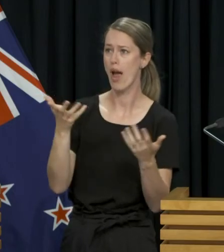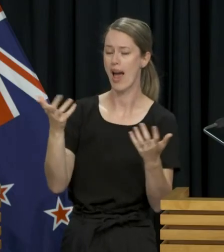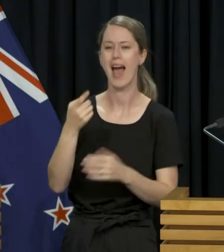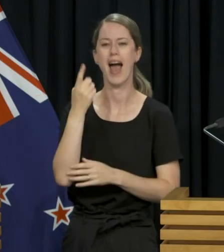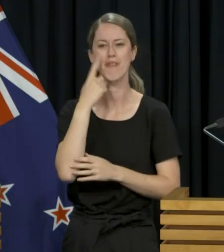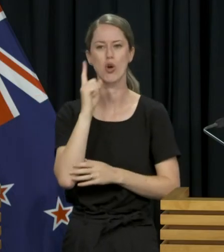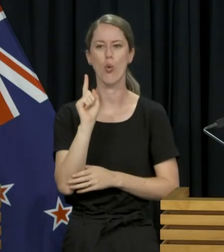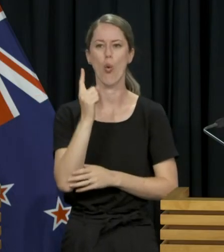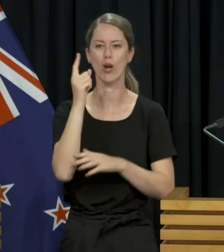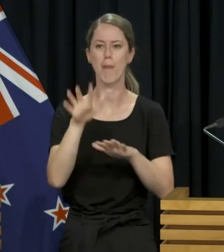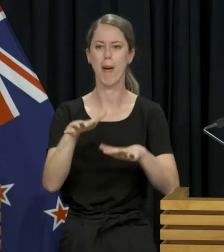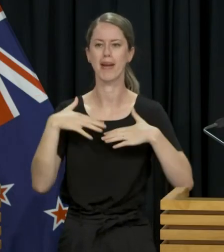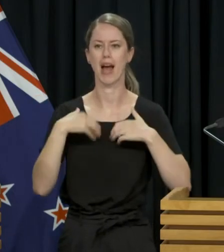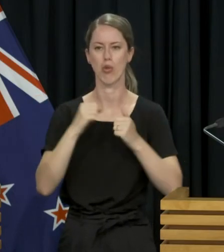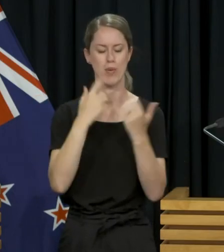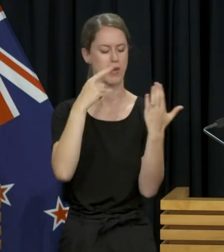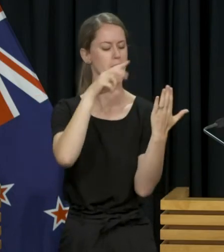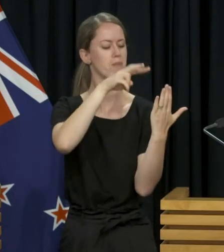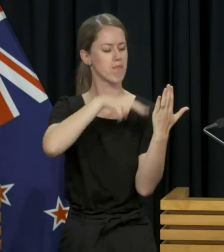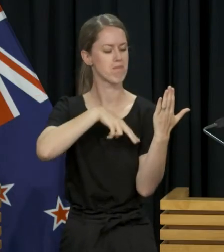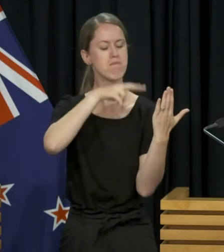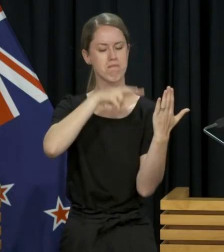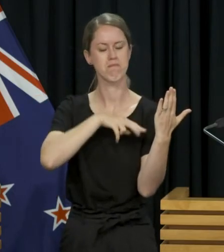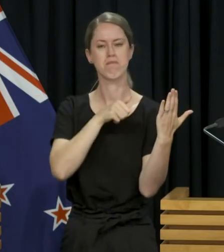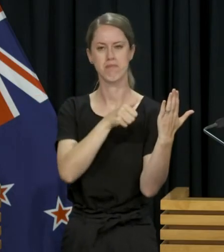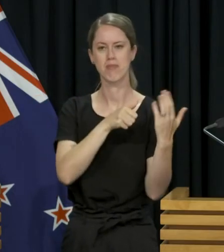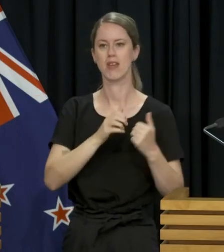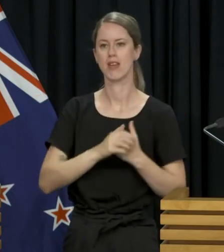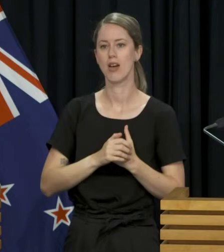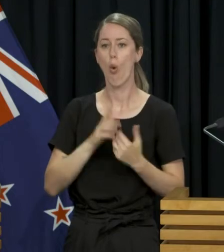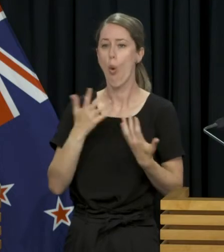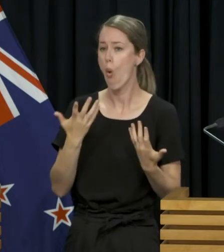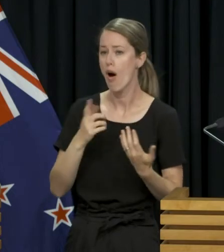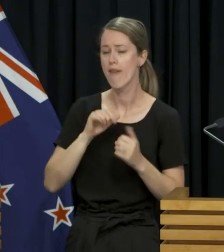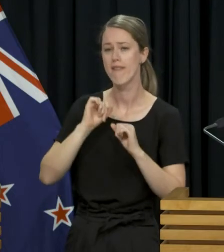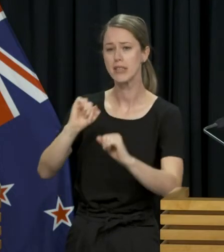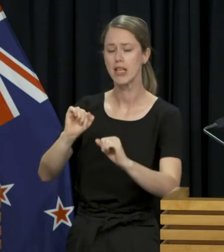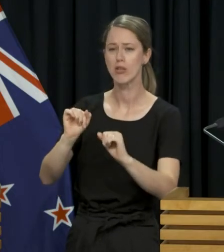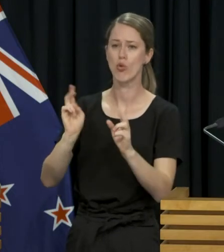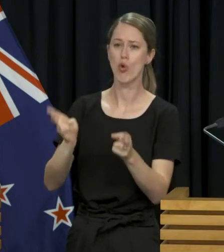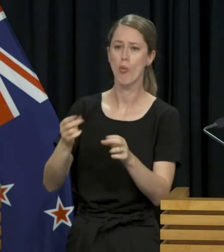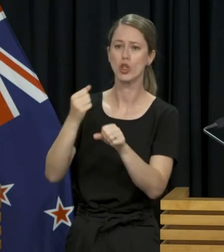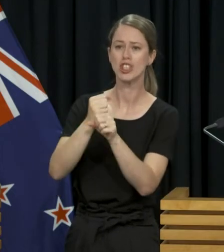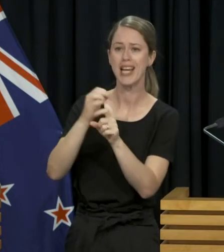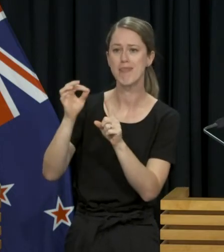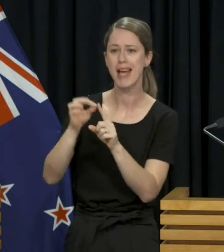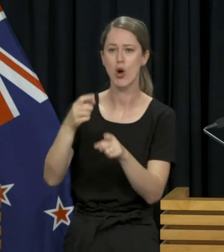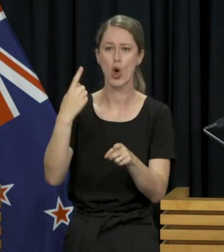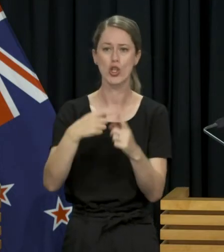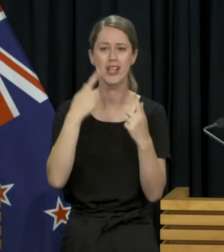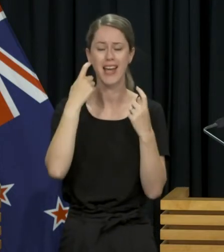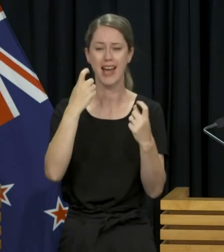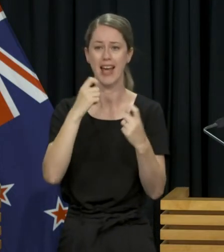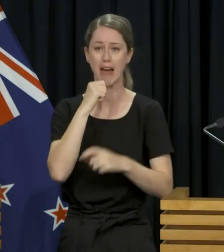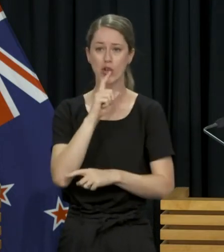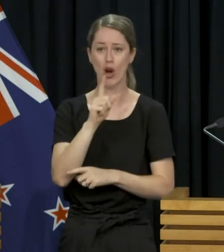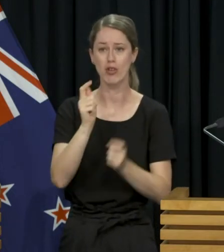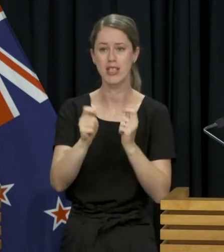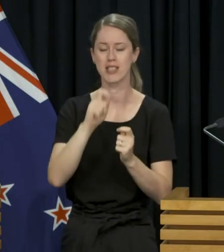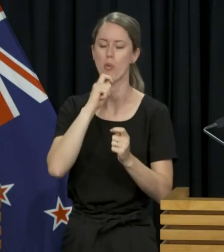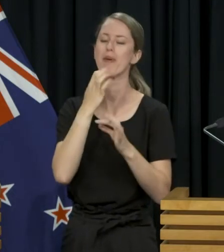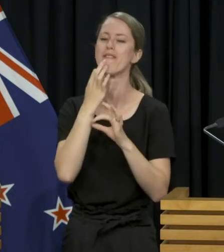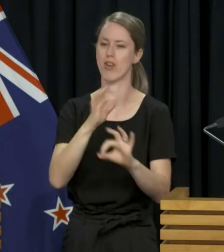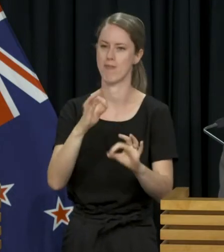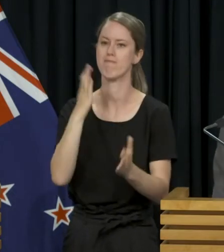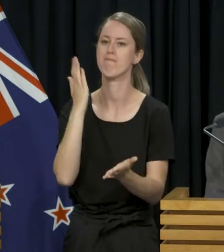website, and of course testing is always available at most general practices and urgent care clinics and is free wherever you are tested. Thank you,